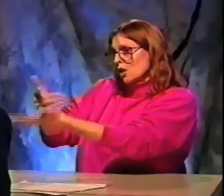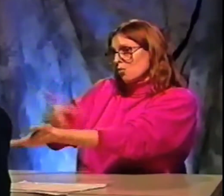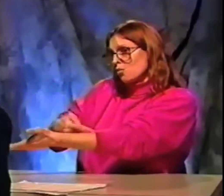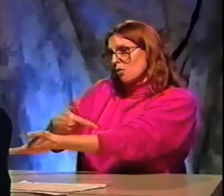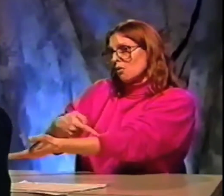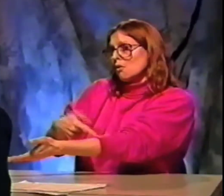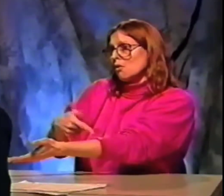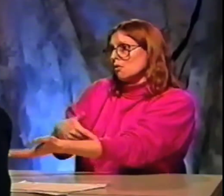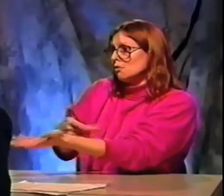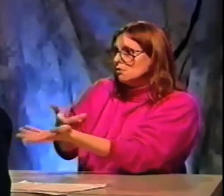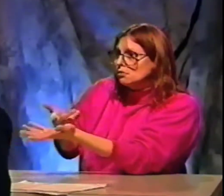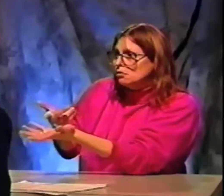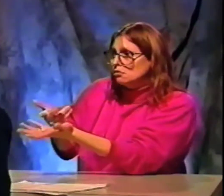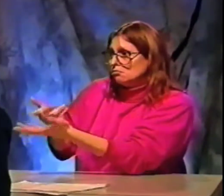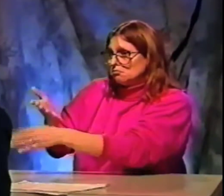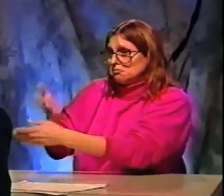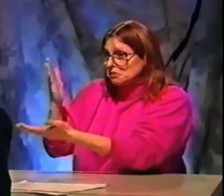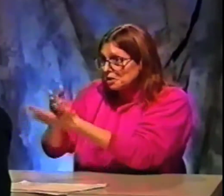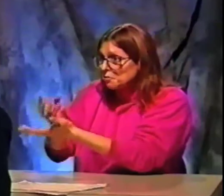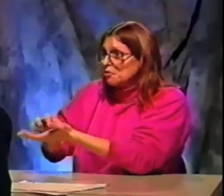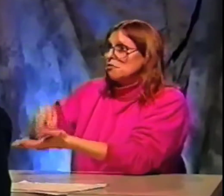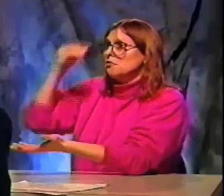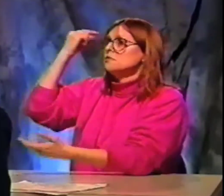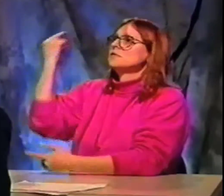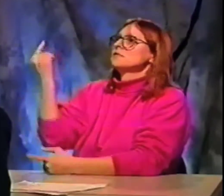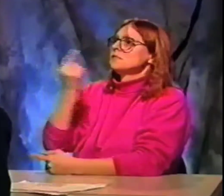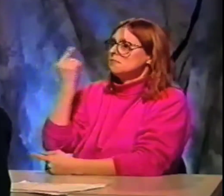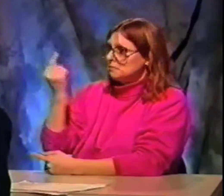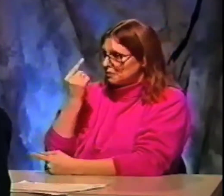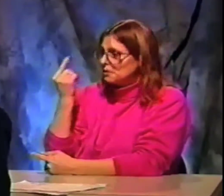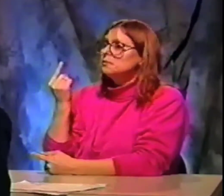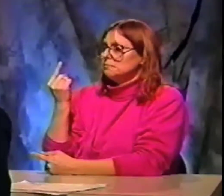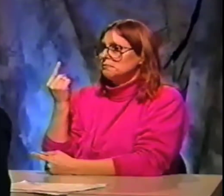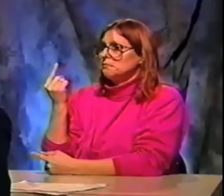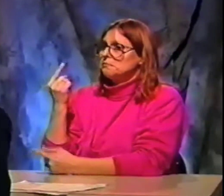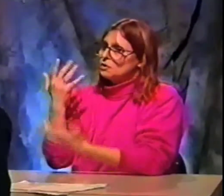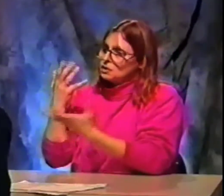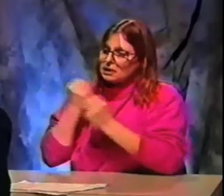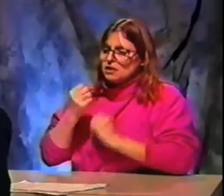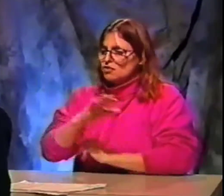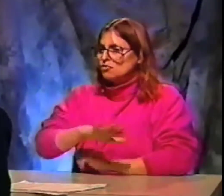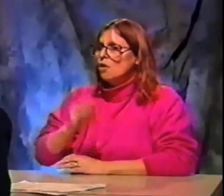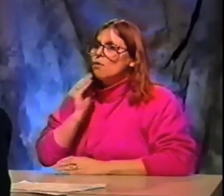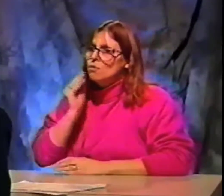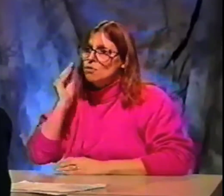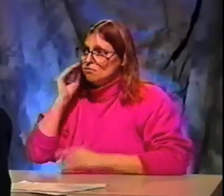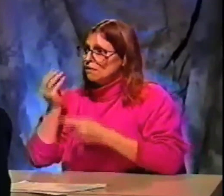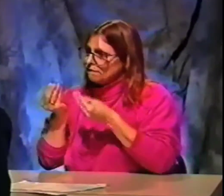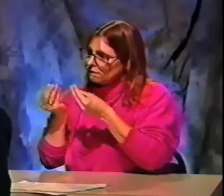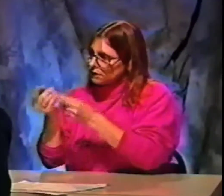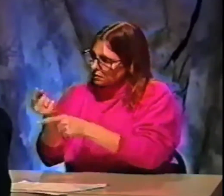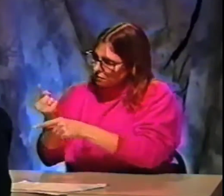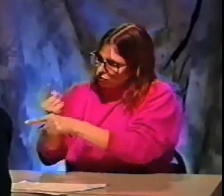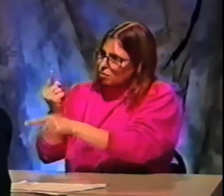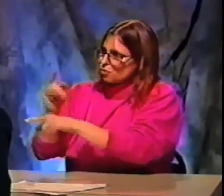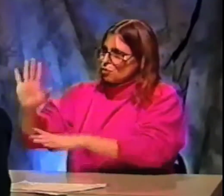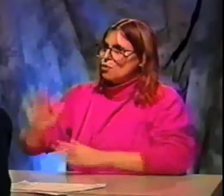send the parents to counseling to get them to stop taking drugs, really think about their child is